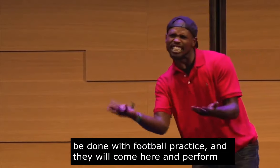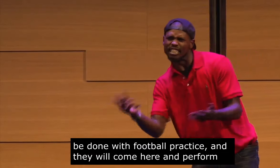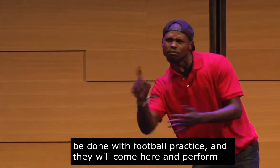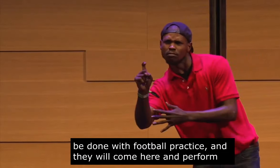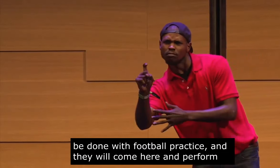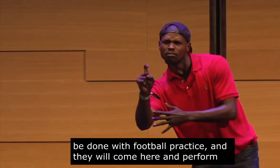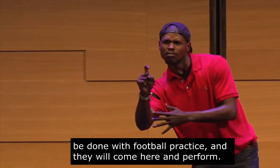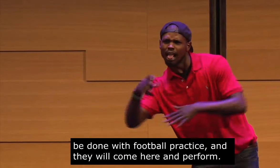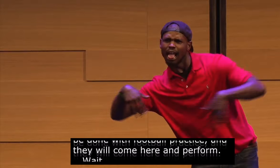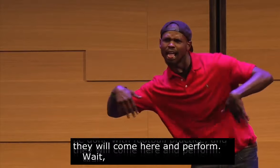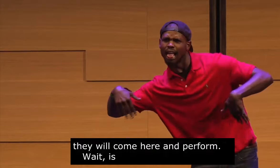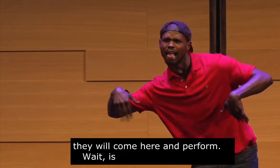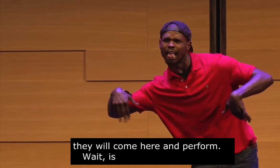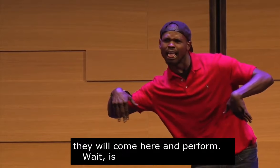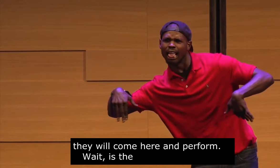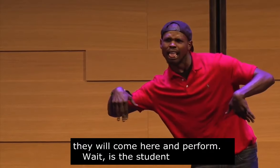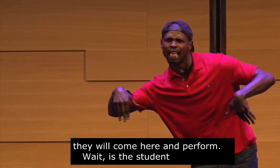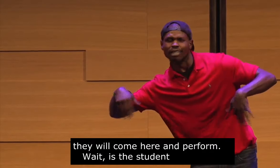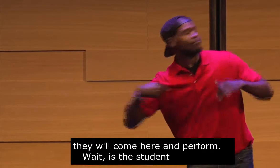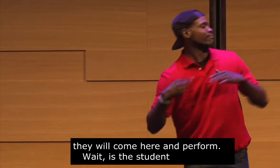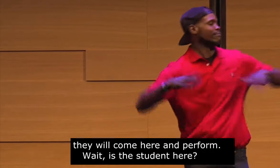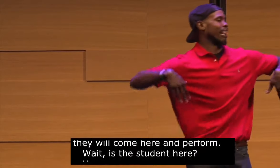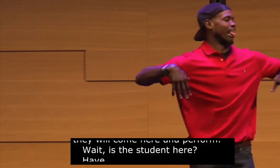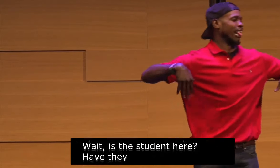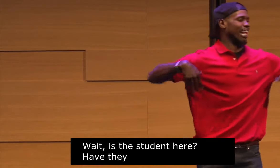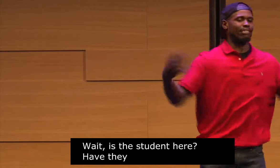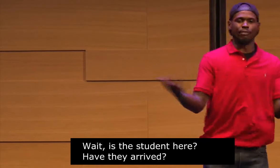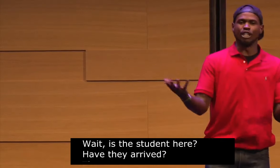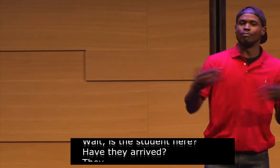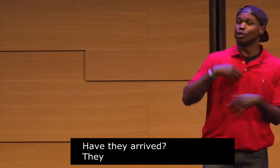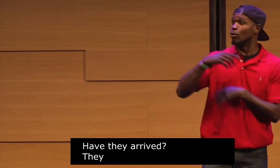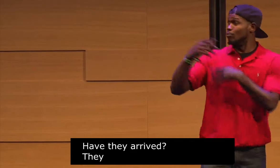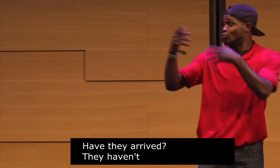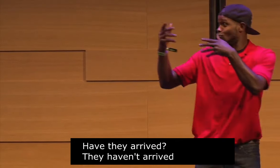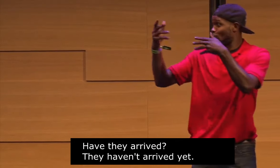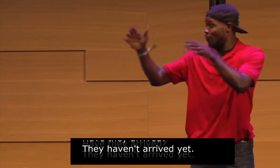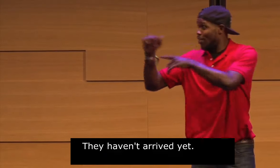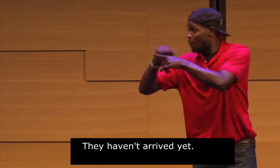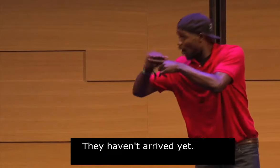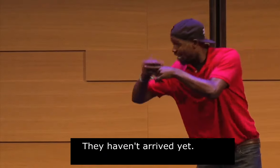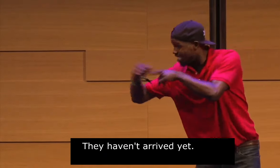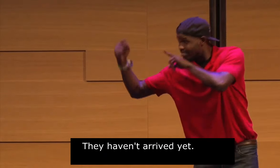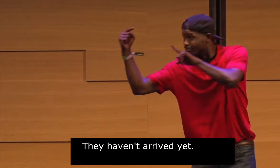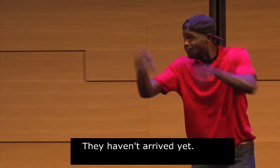perform. Wait, is the student here? Have they arrived? Oh, they haven't arrived yet.